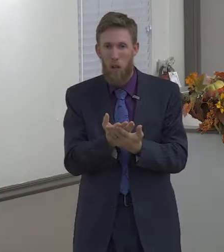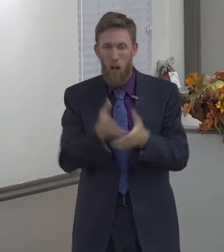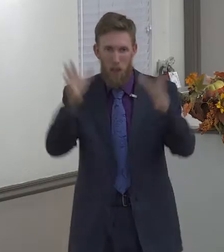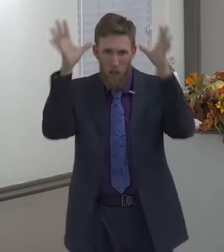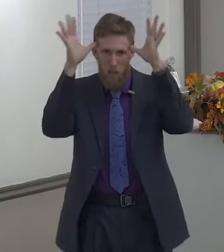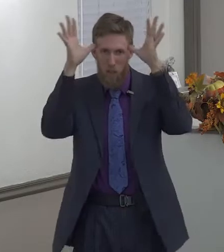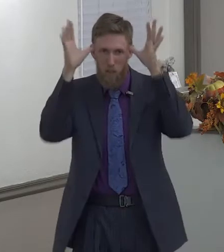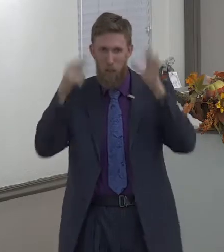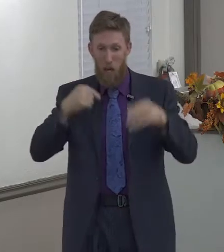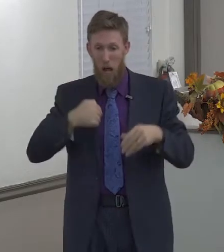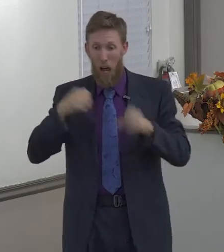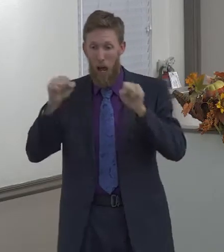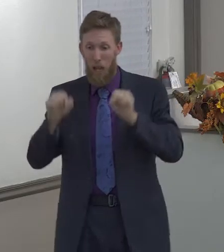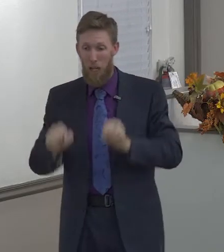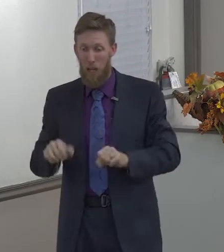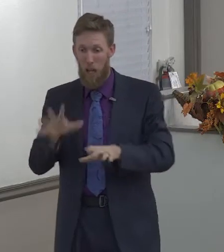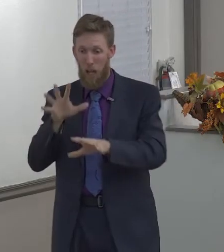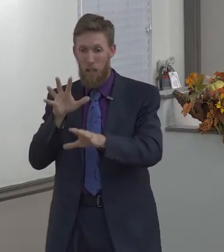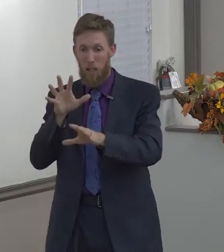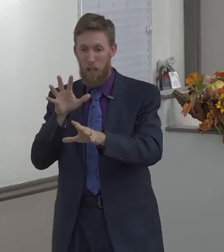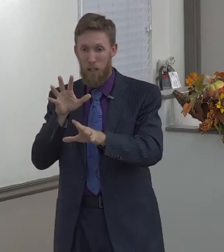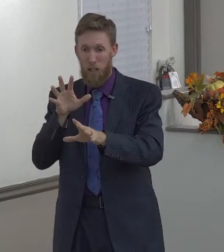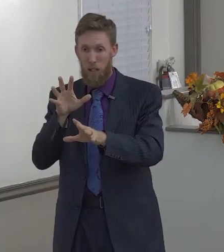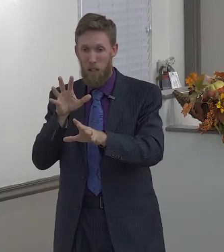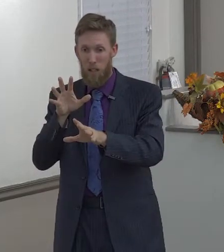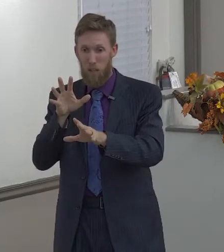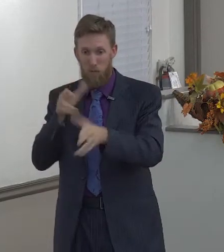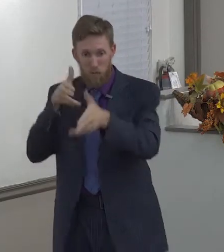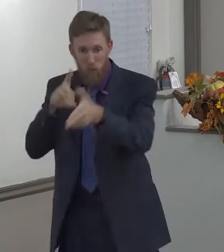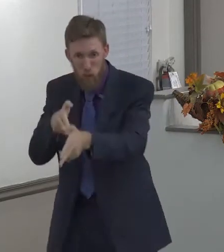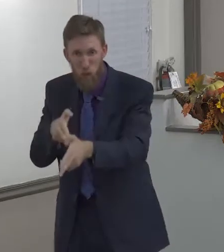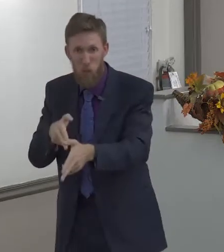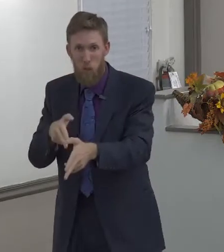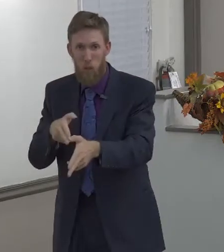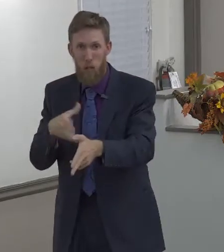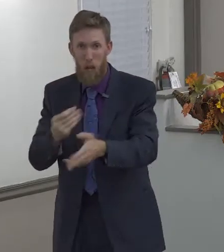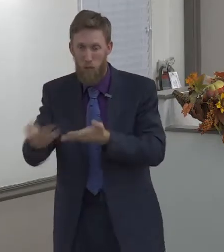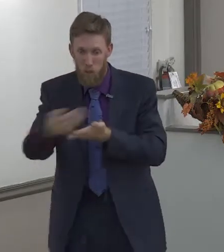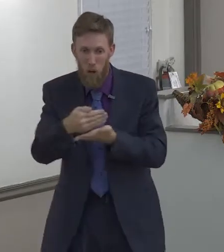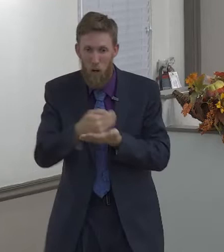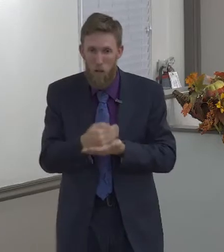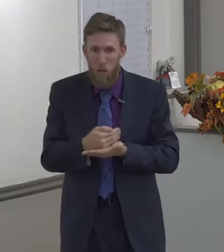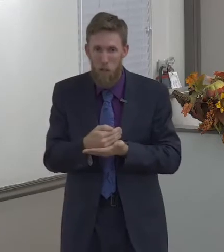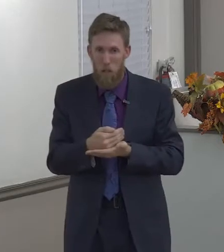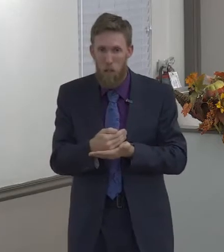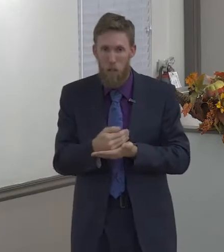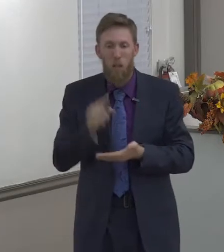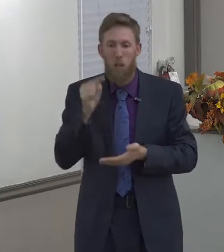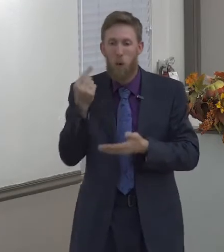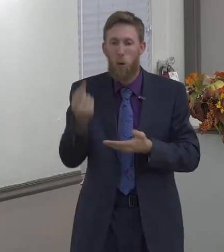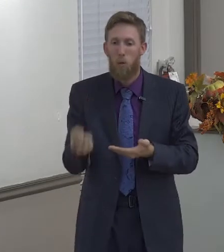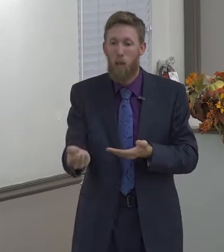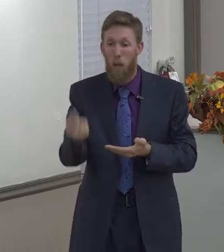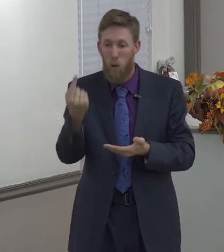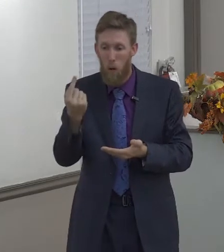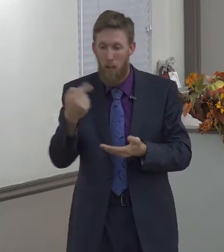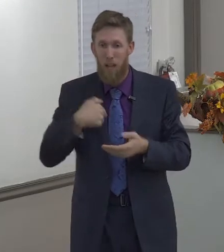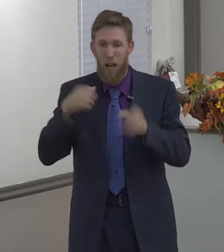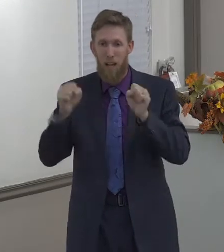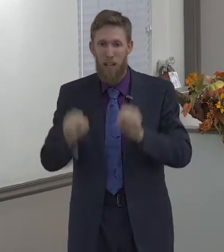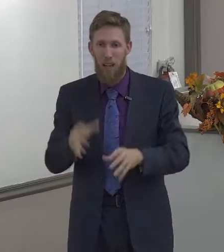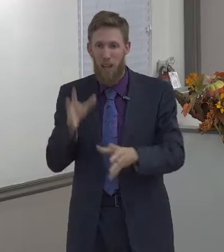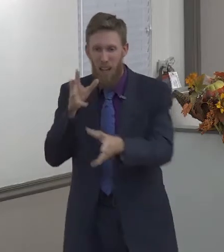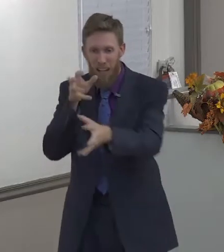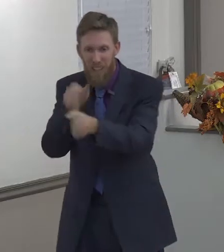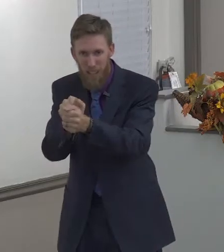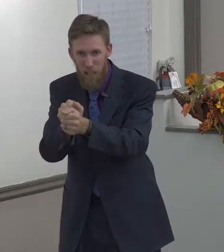decided they'd just go out and try it out for a little bit, so they wandered off. The sheep that leave the protection of the church, they're the ones that become